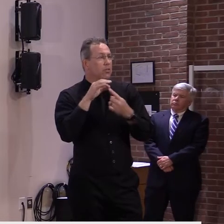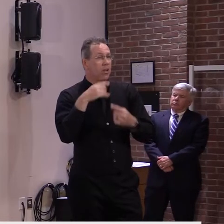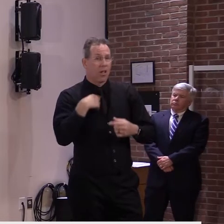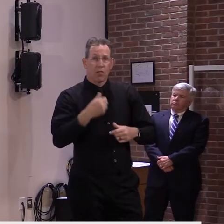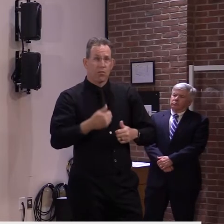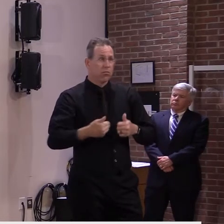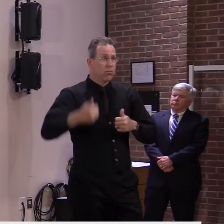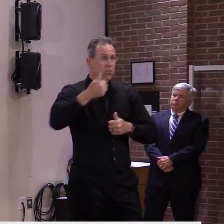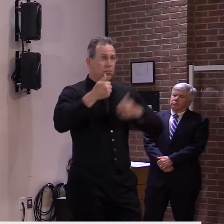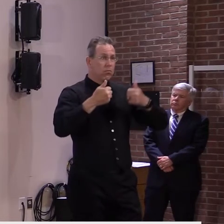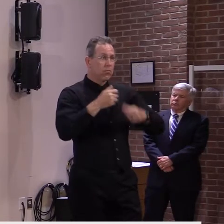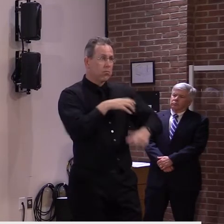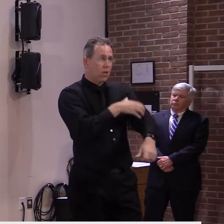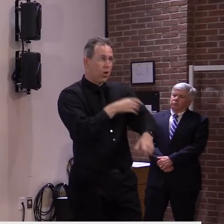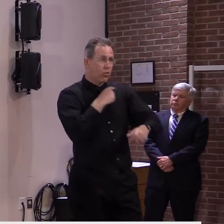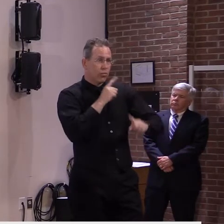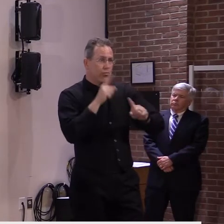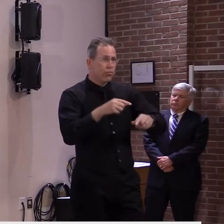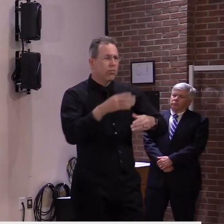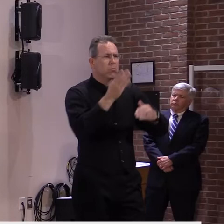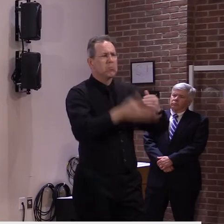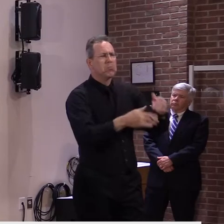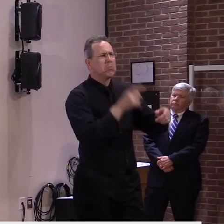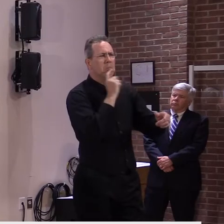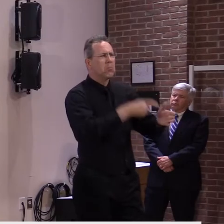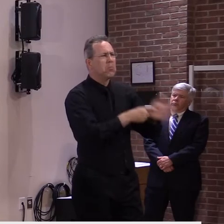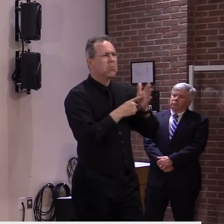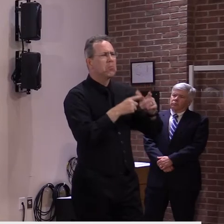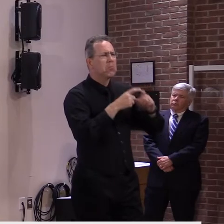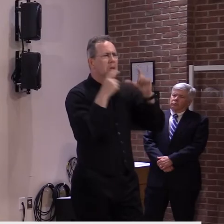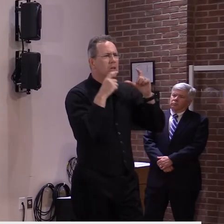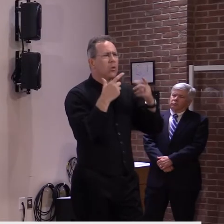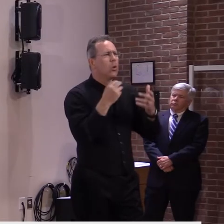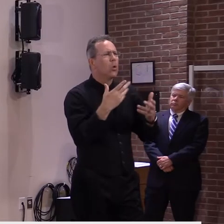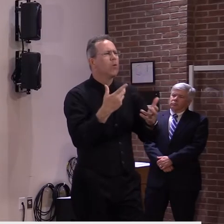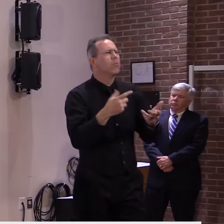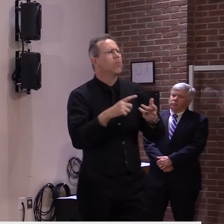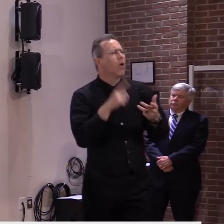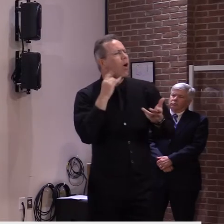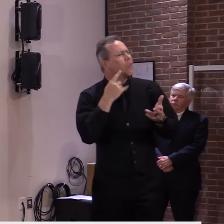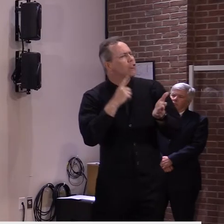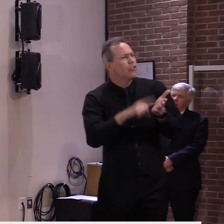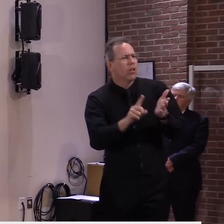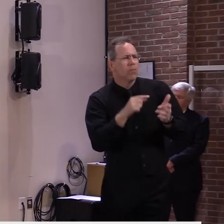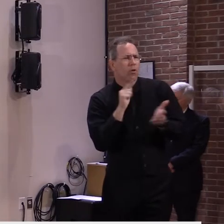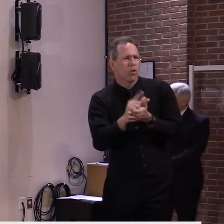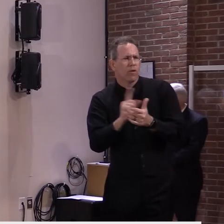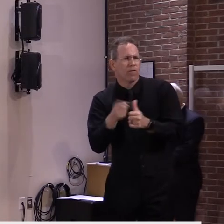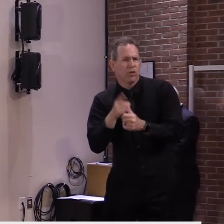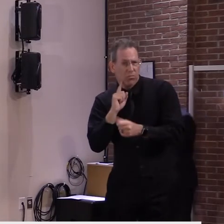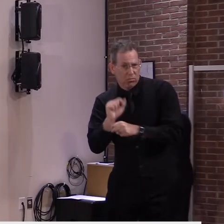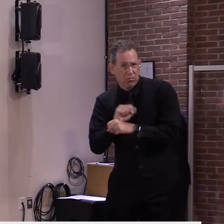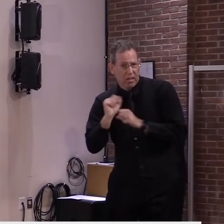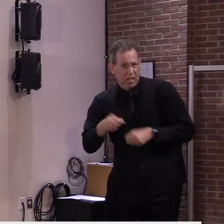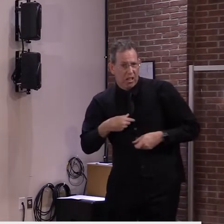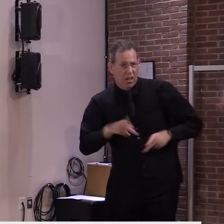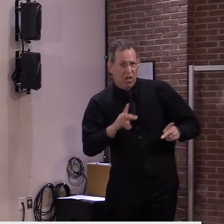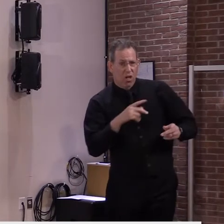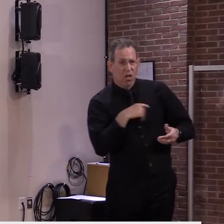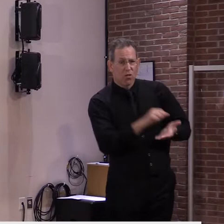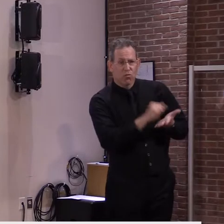order. But I'll have to check with our general counsel on that to be sure. But that would be my choice, my